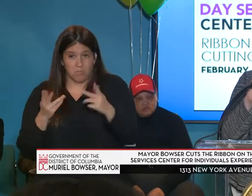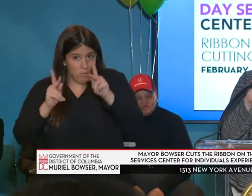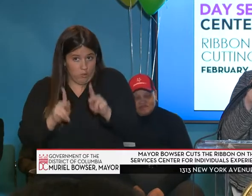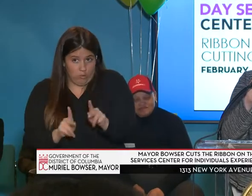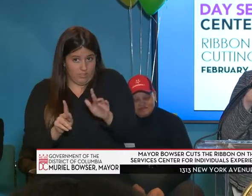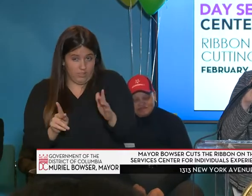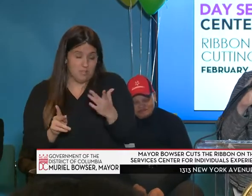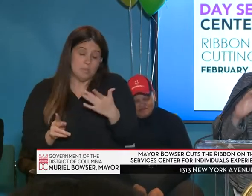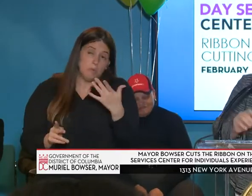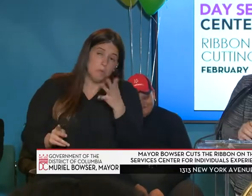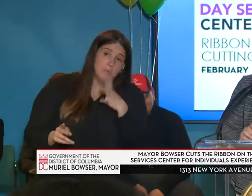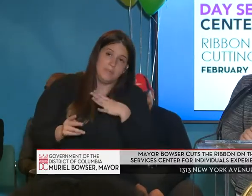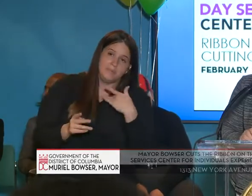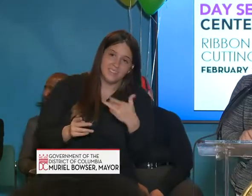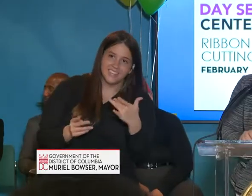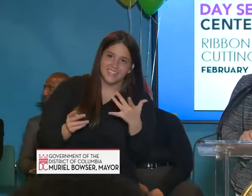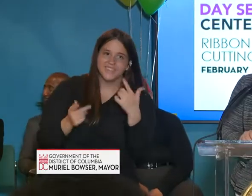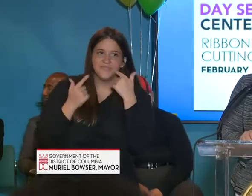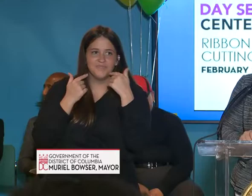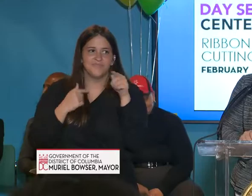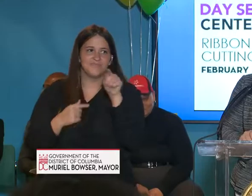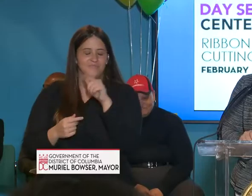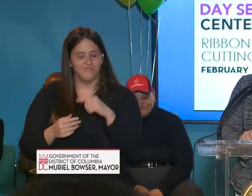usually. I'm